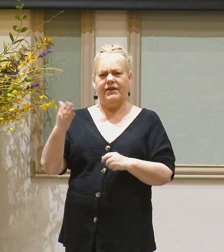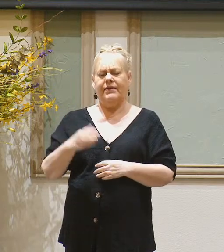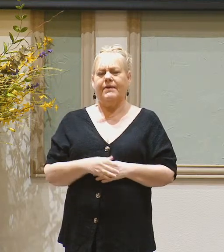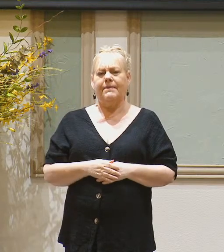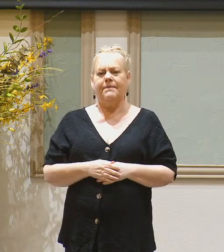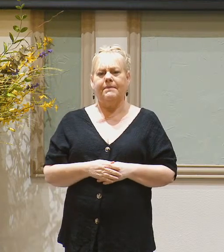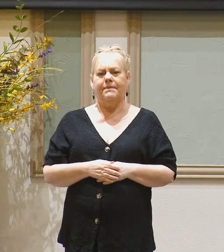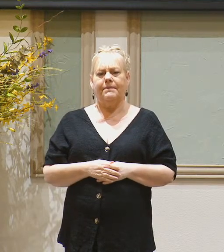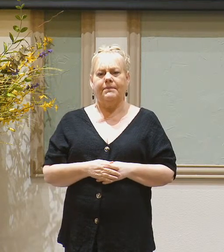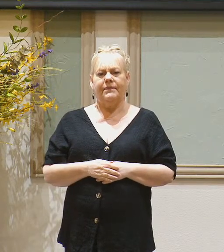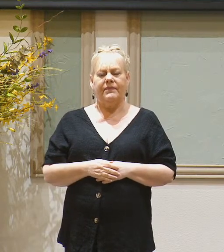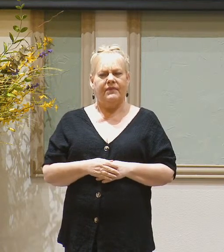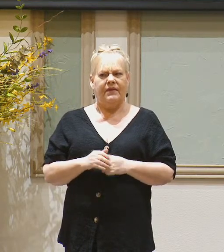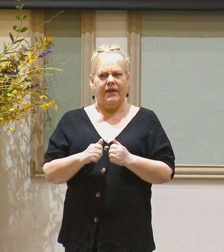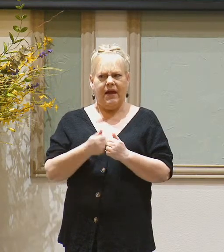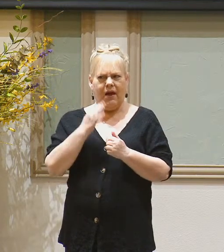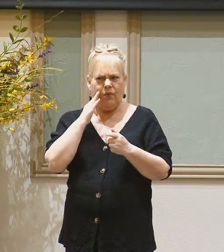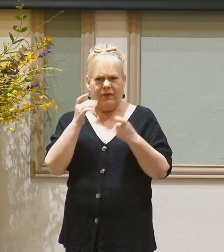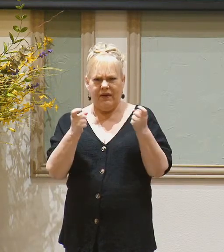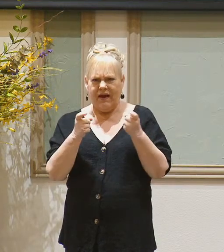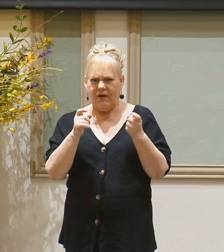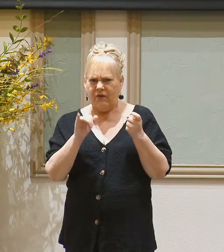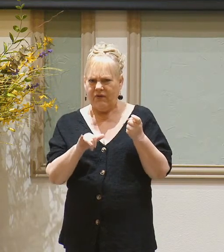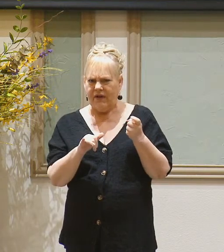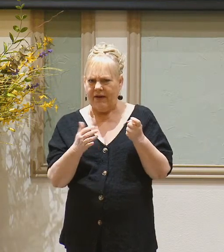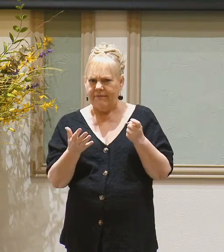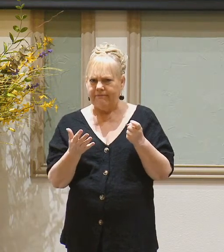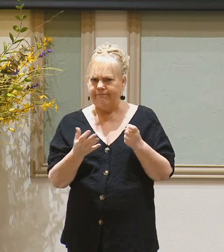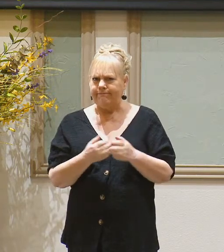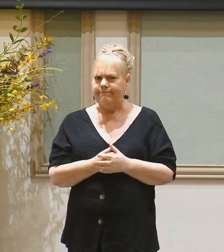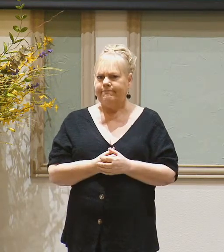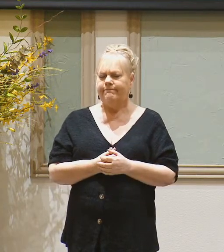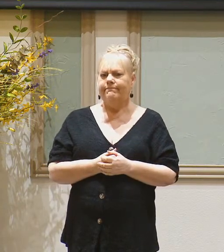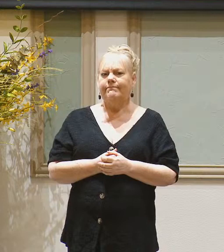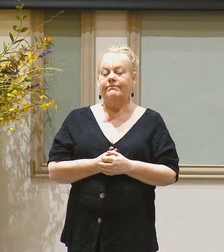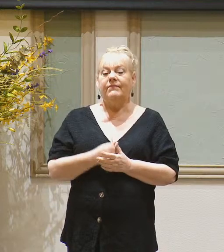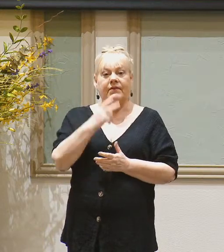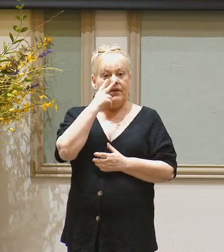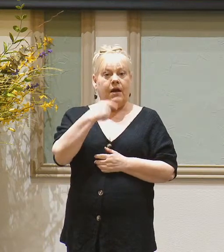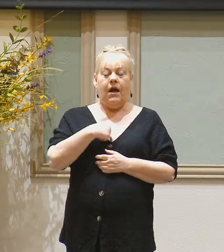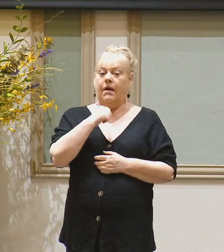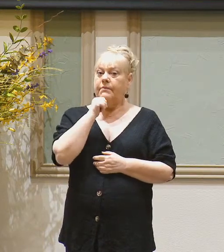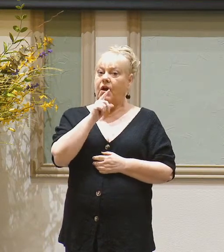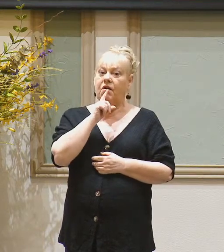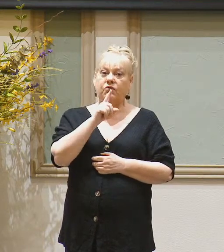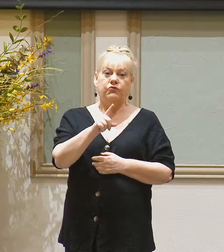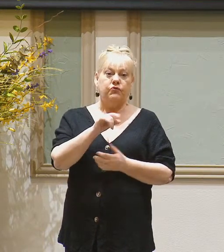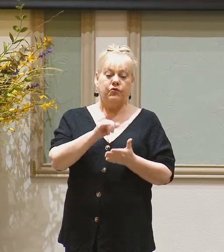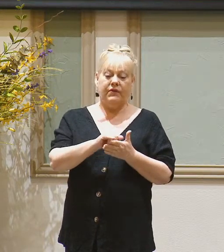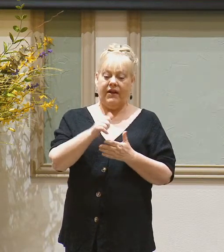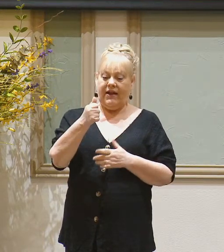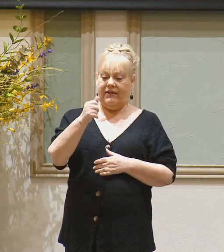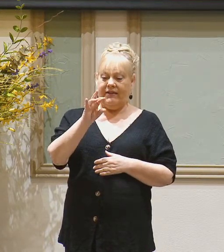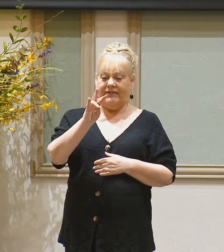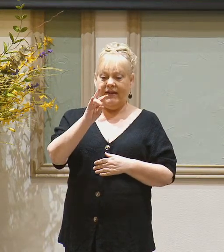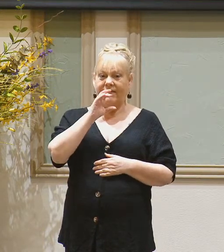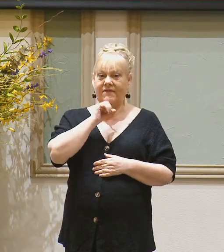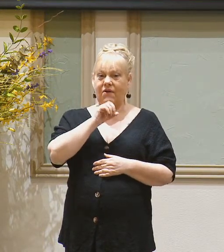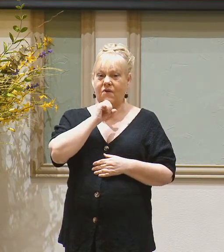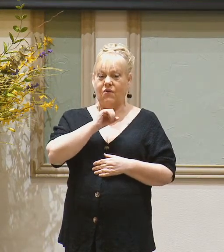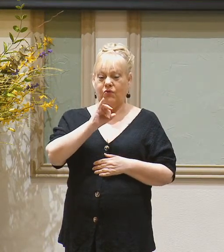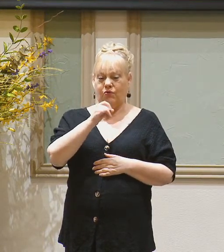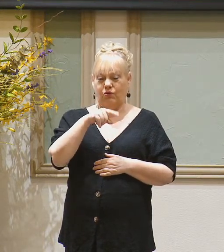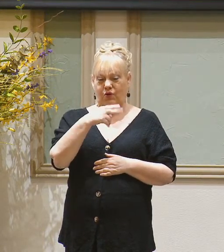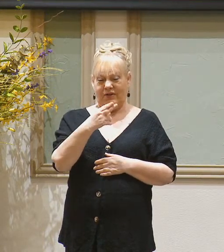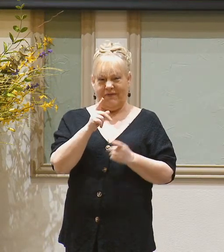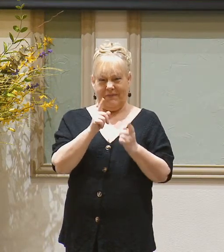How's he going to handle it? See, I'm not real sure that the 17-year-old Joseph that